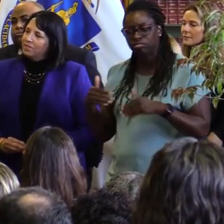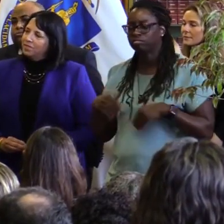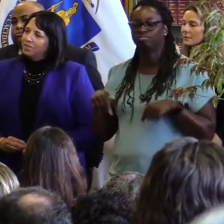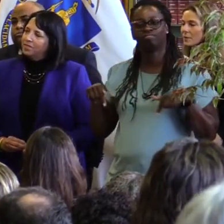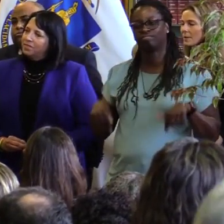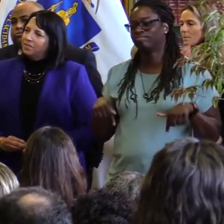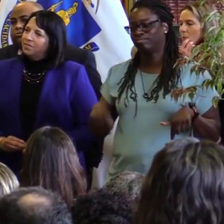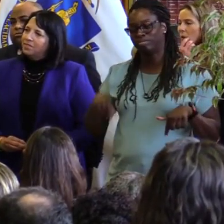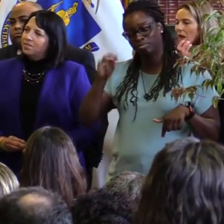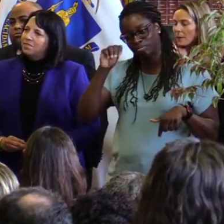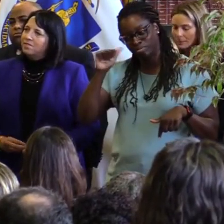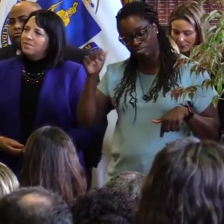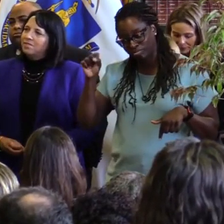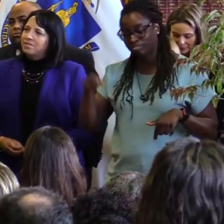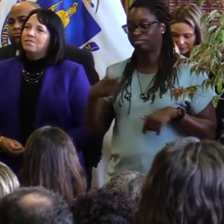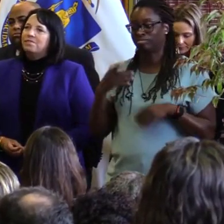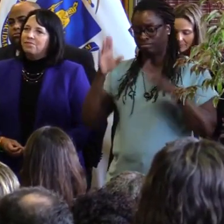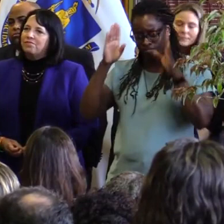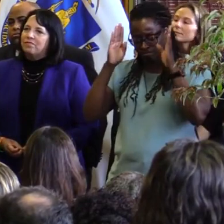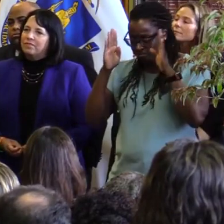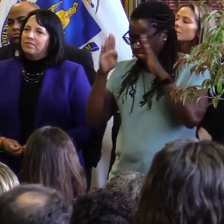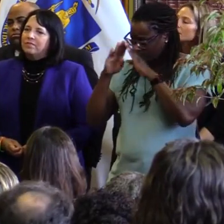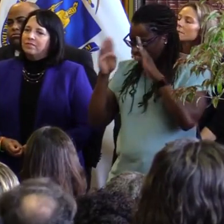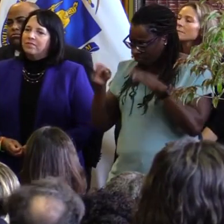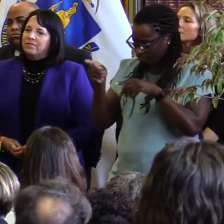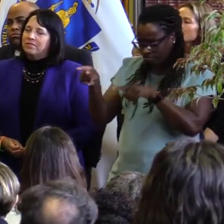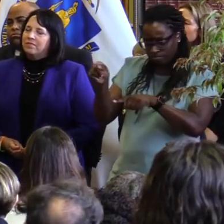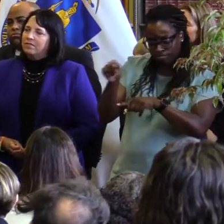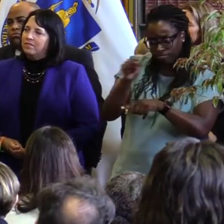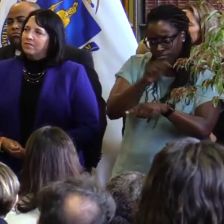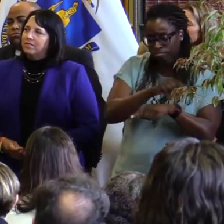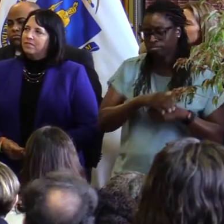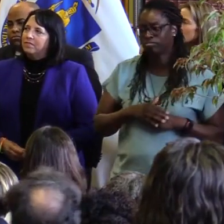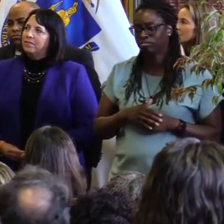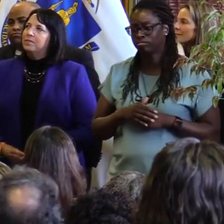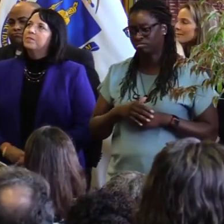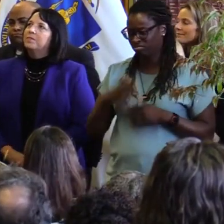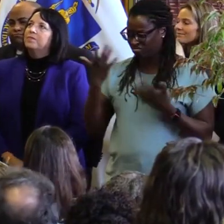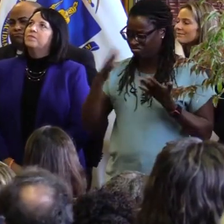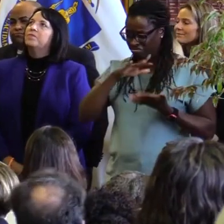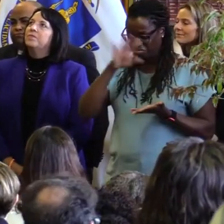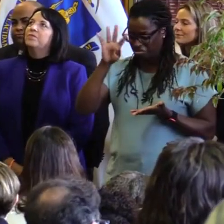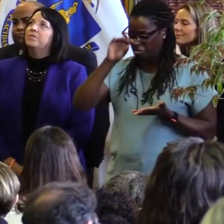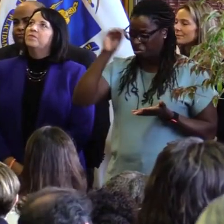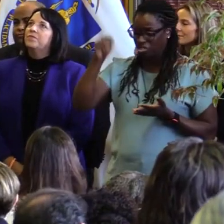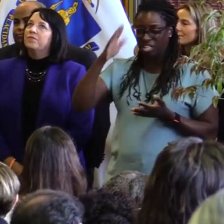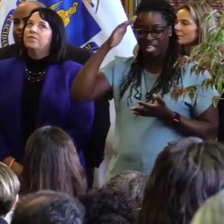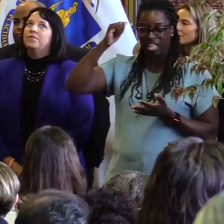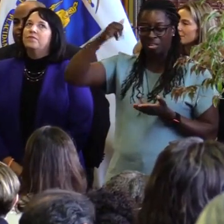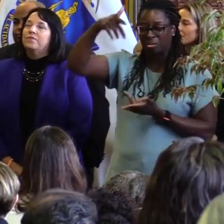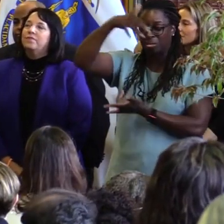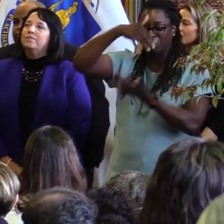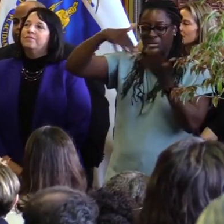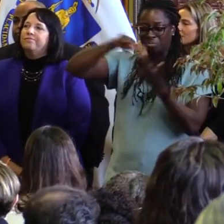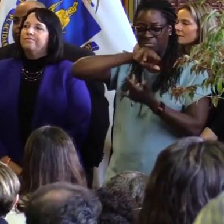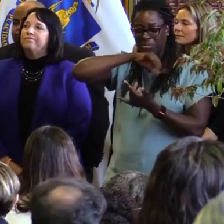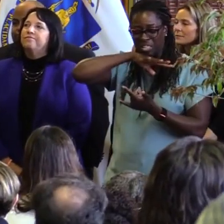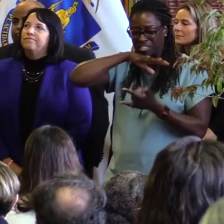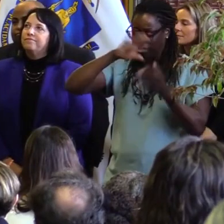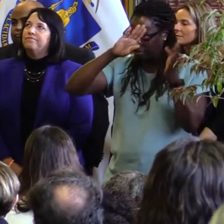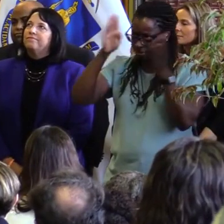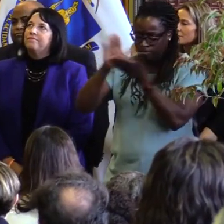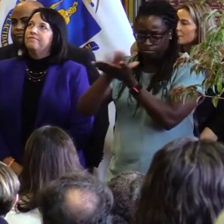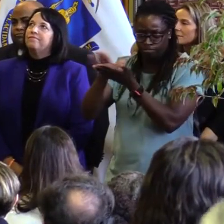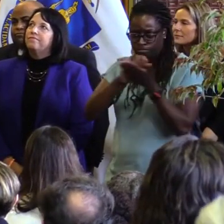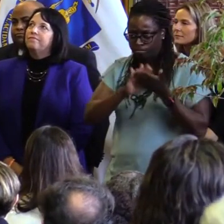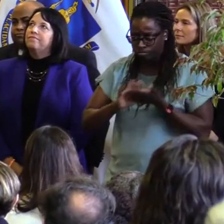buildings account for nearly 27% of greenhouse gas emissions. But in many of our gateway cities and